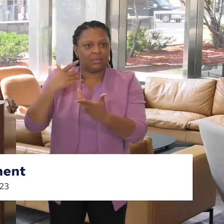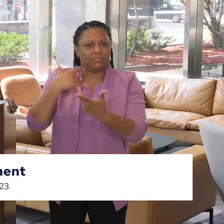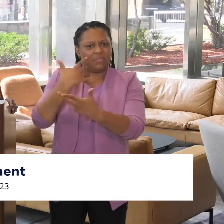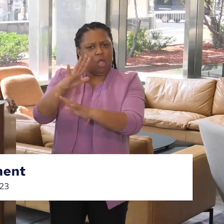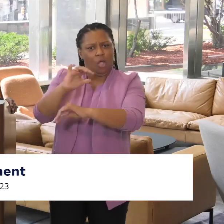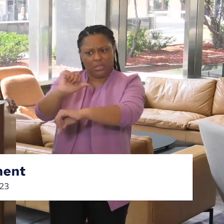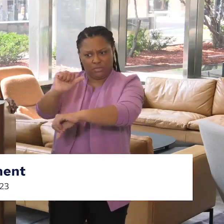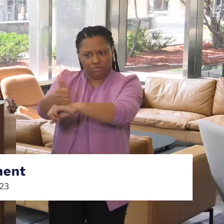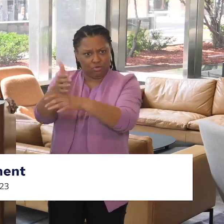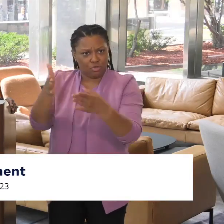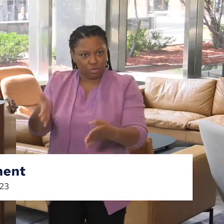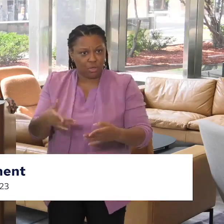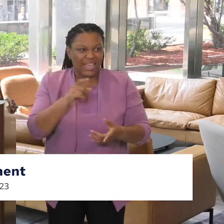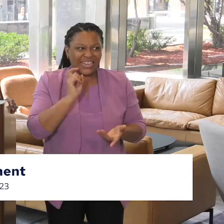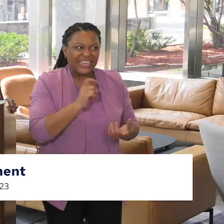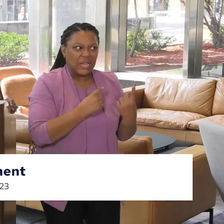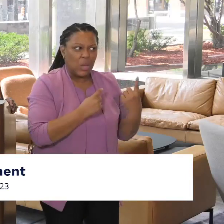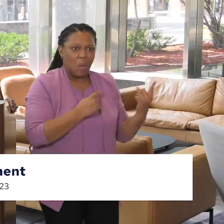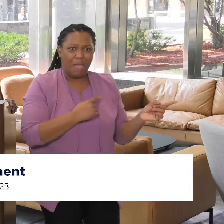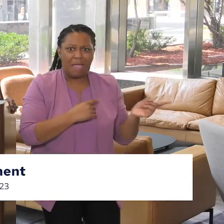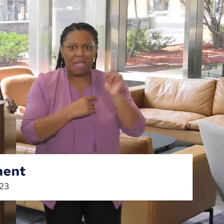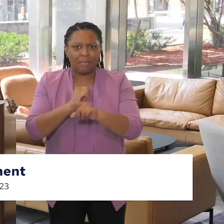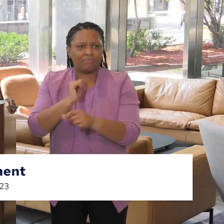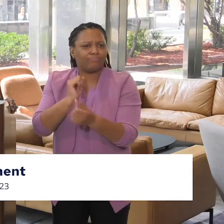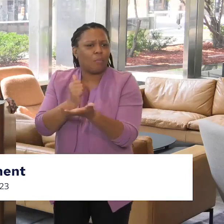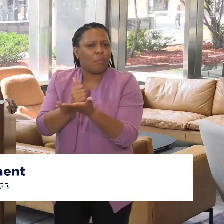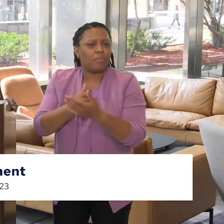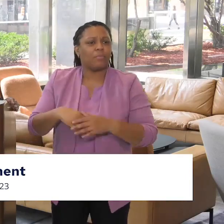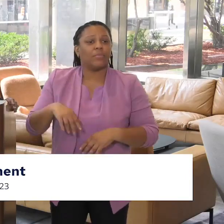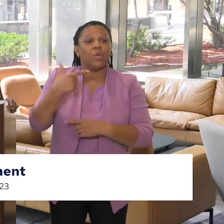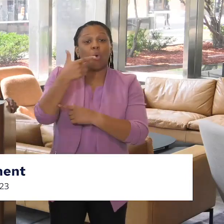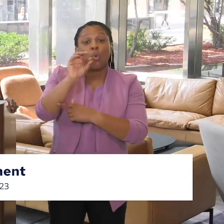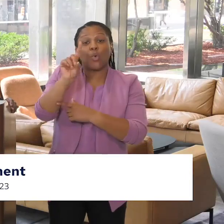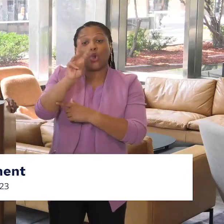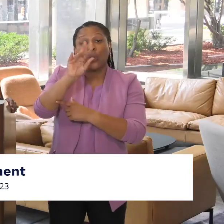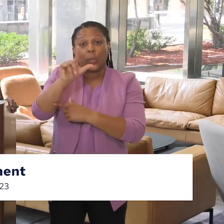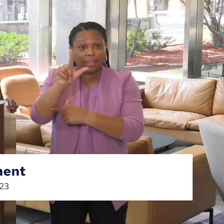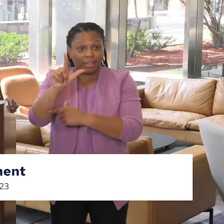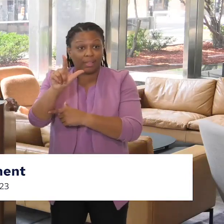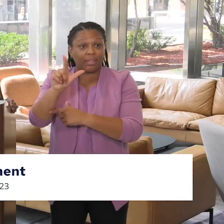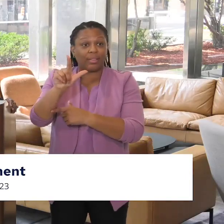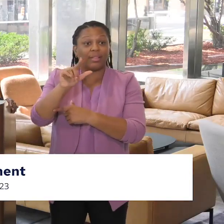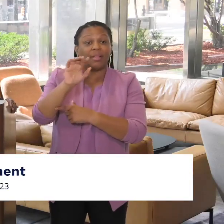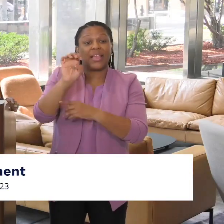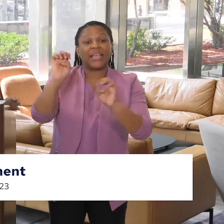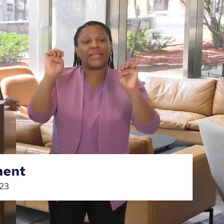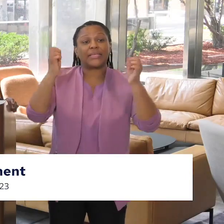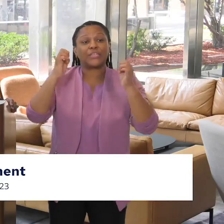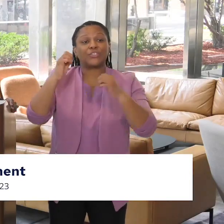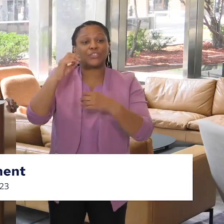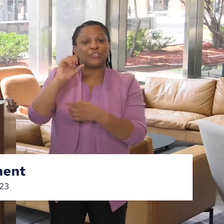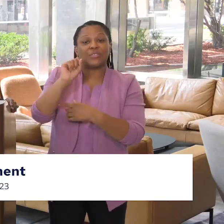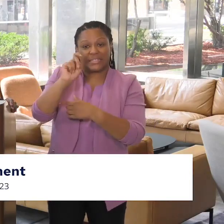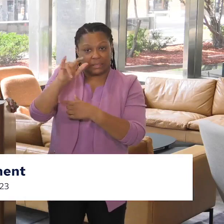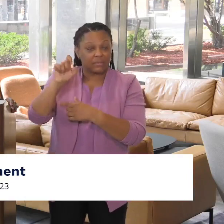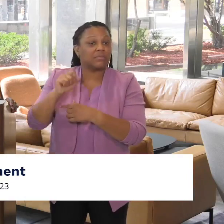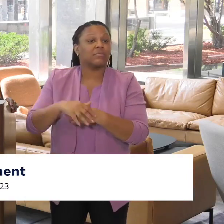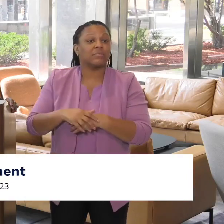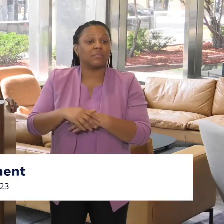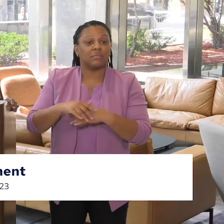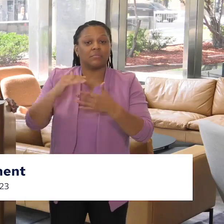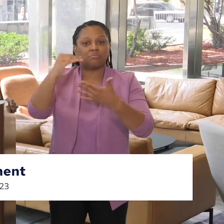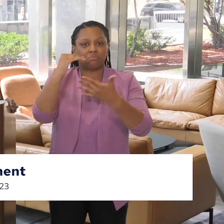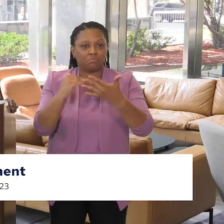Seal providing construction training, Merritt Community Service providing training in